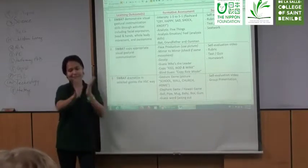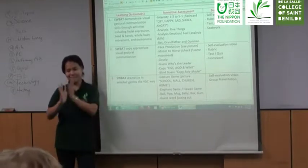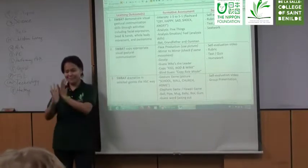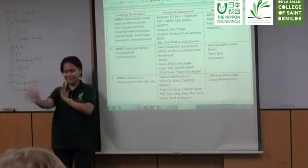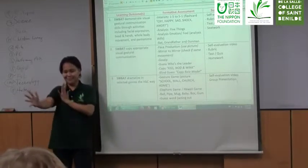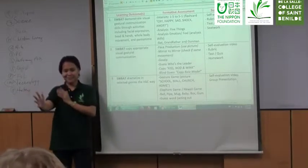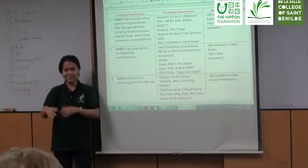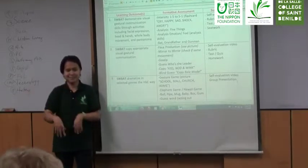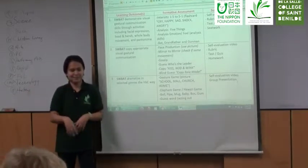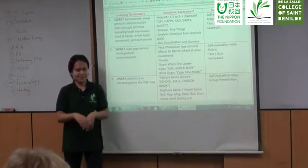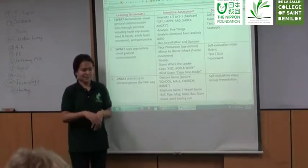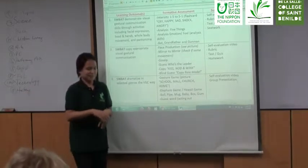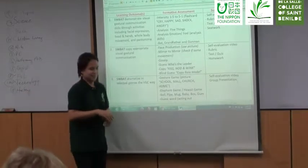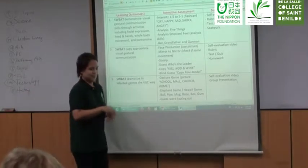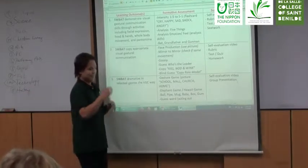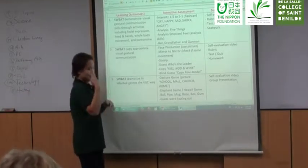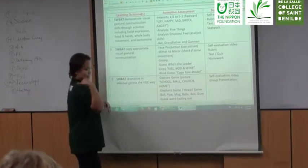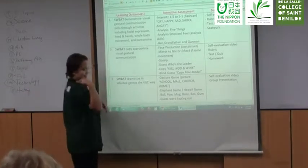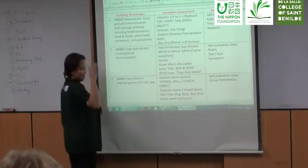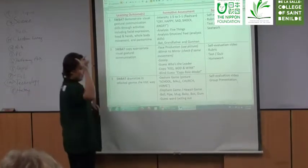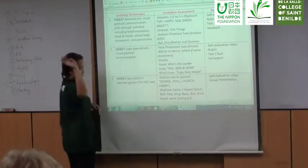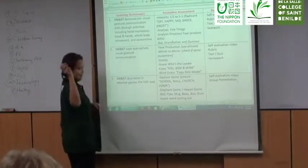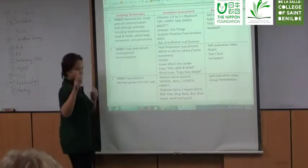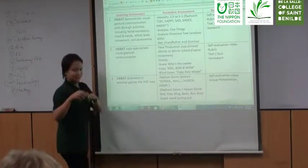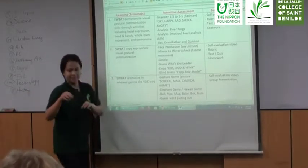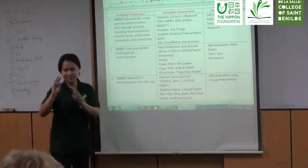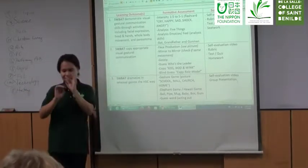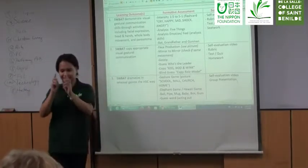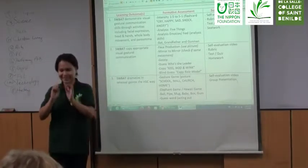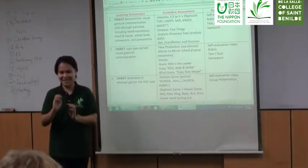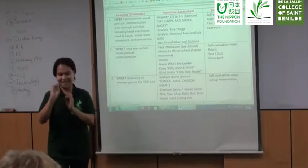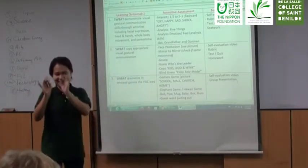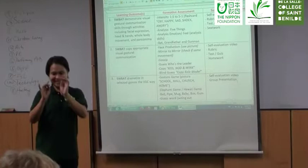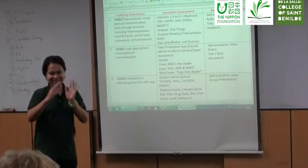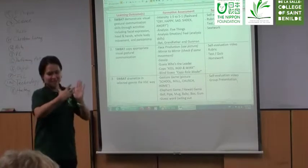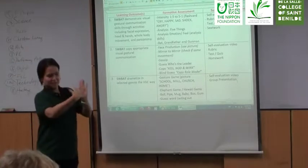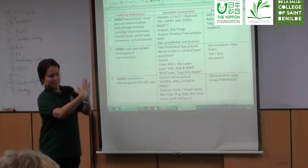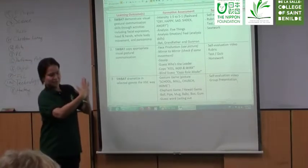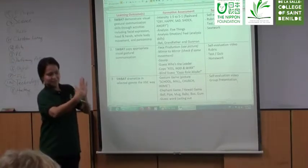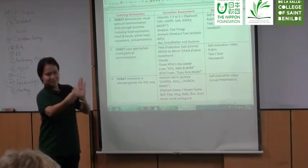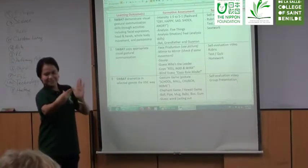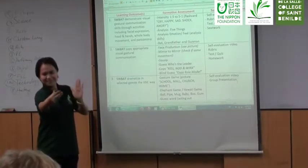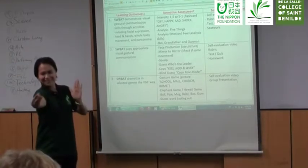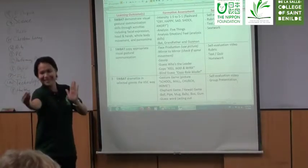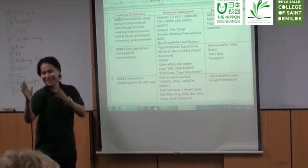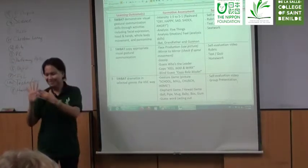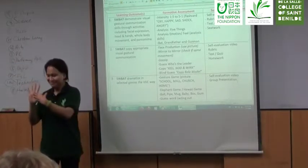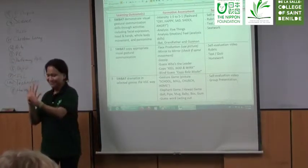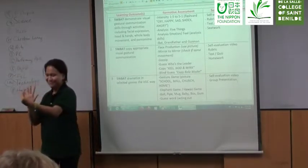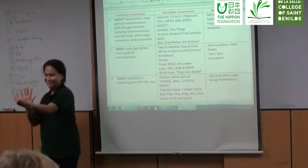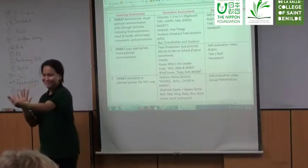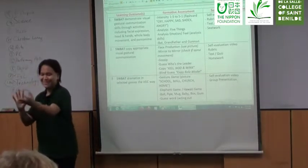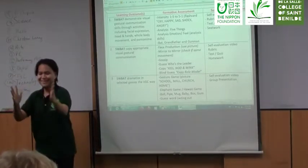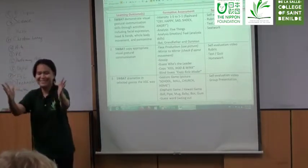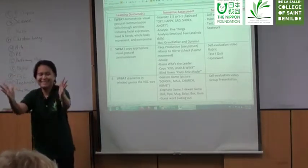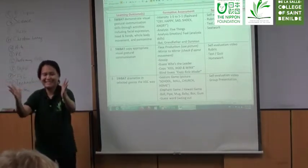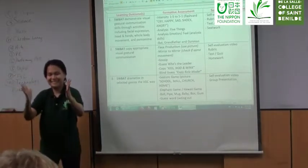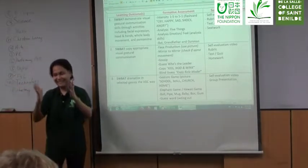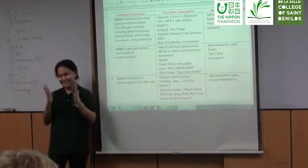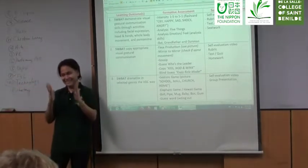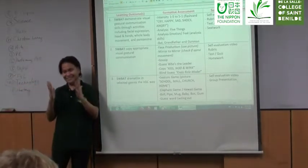Gossip, where the students are lined up and you would have to relay a message